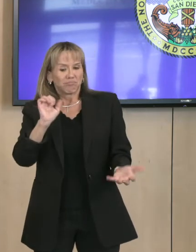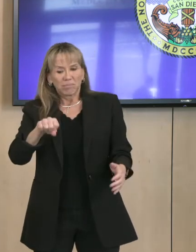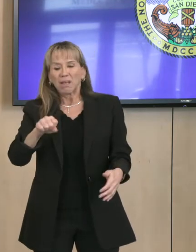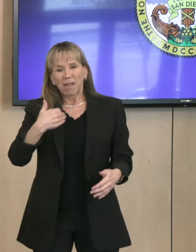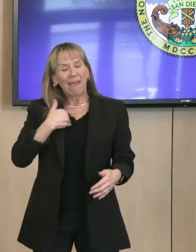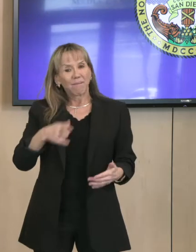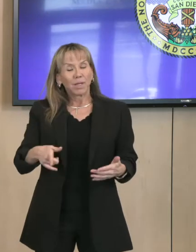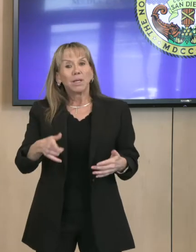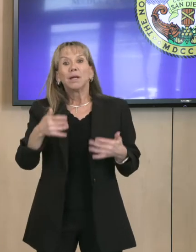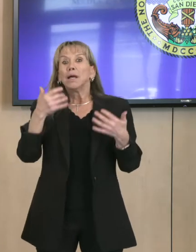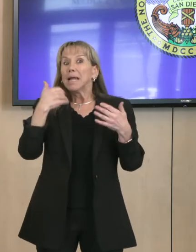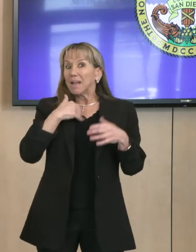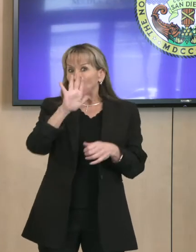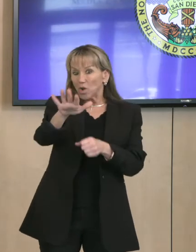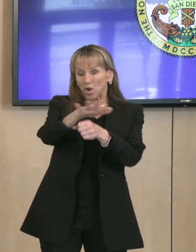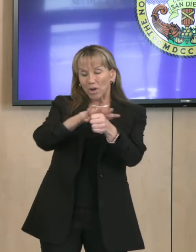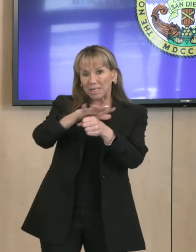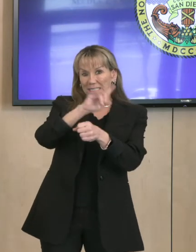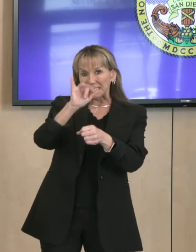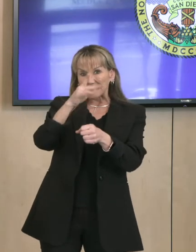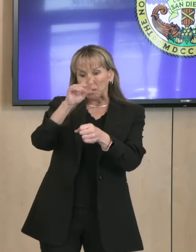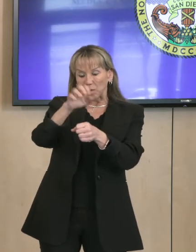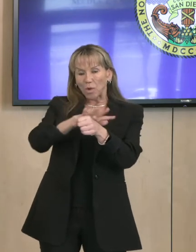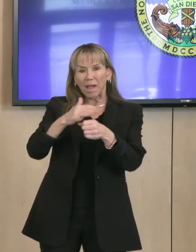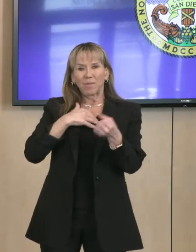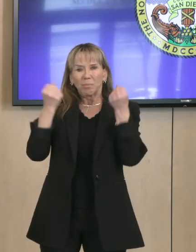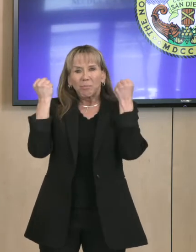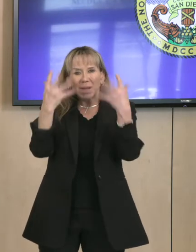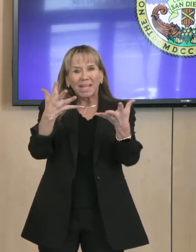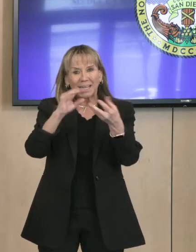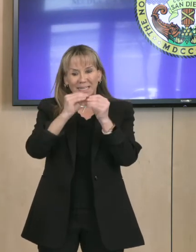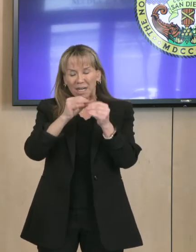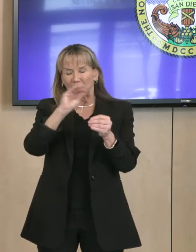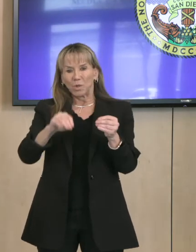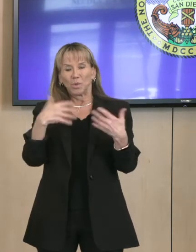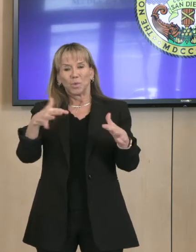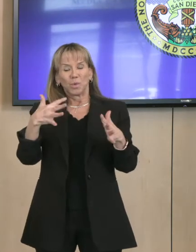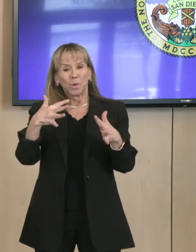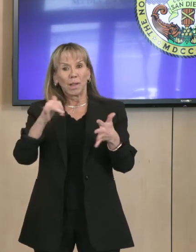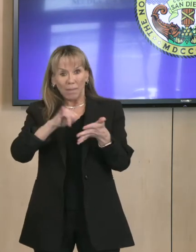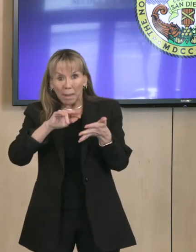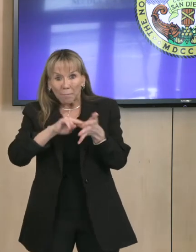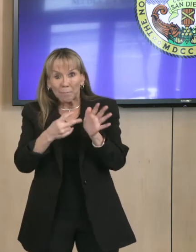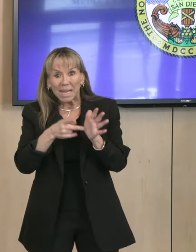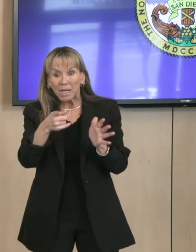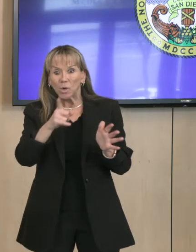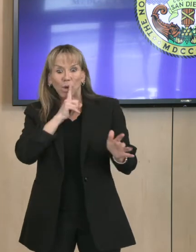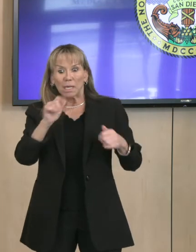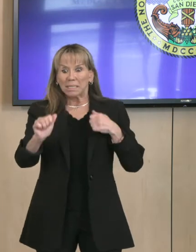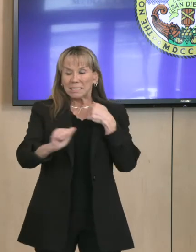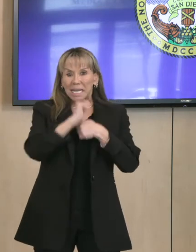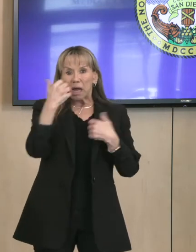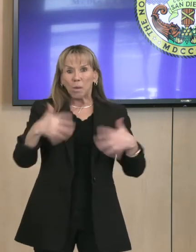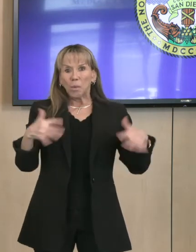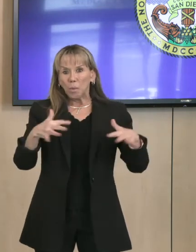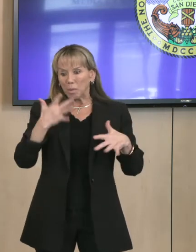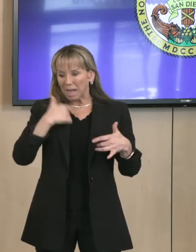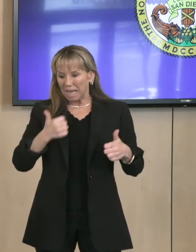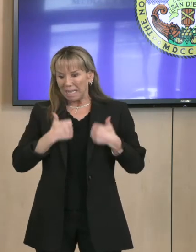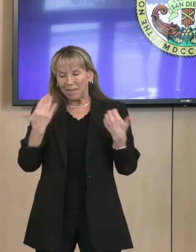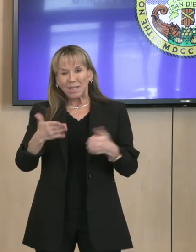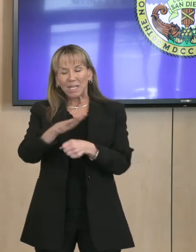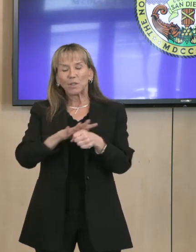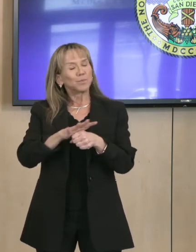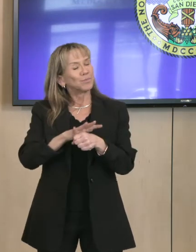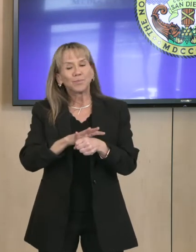number of positive cases in your zip code, that again does not imply any inherent danger because of your zip code, because again, it is